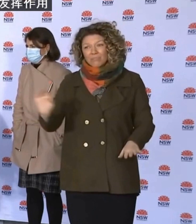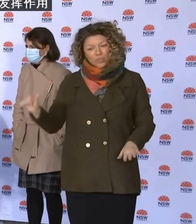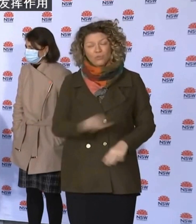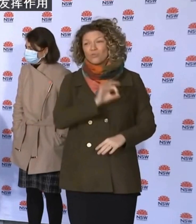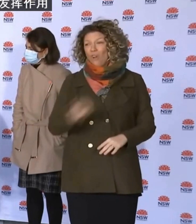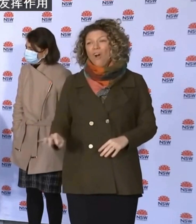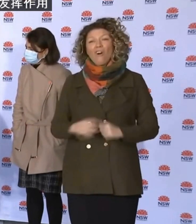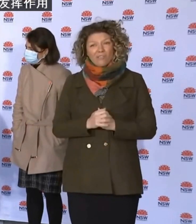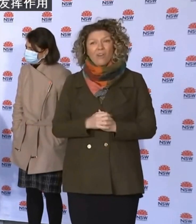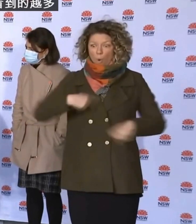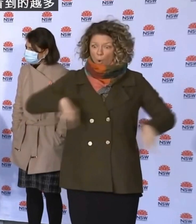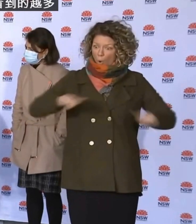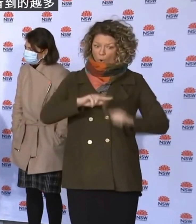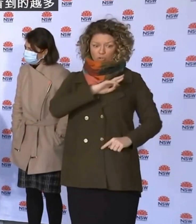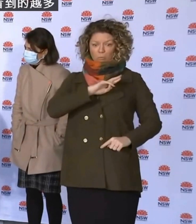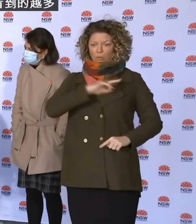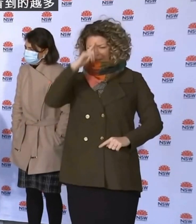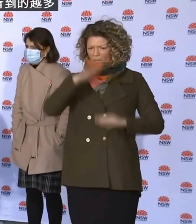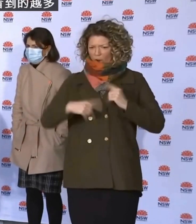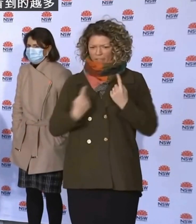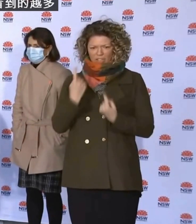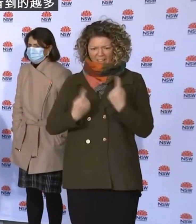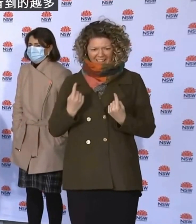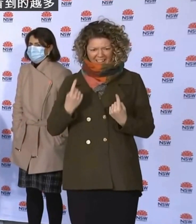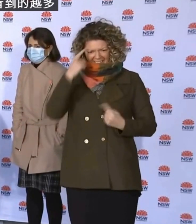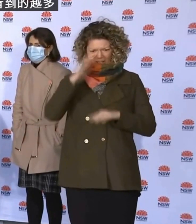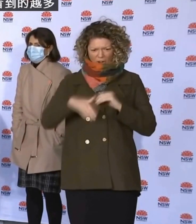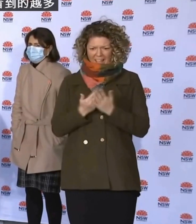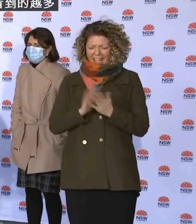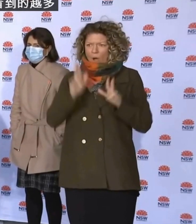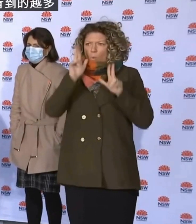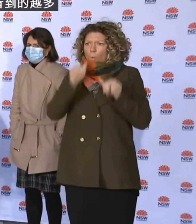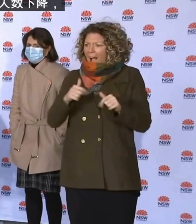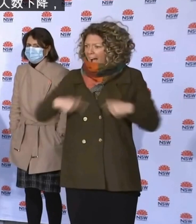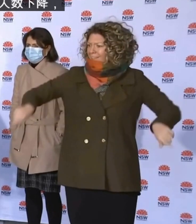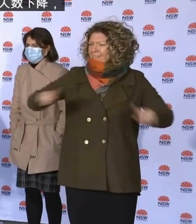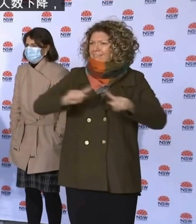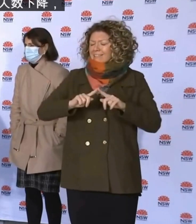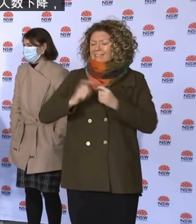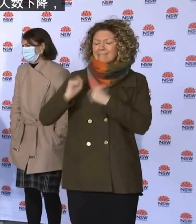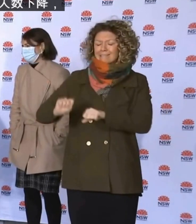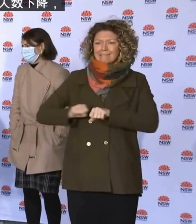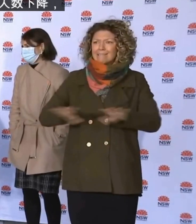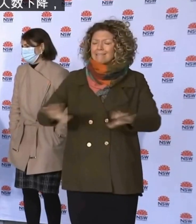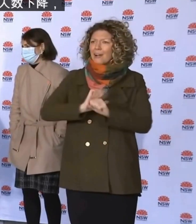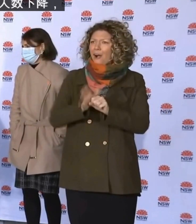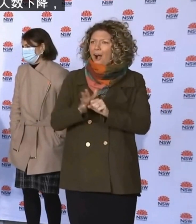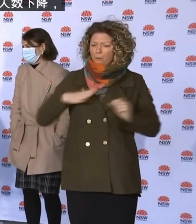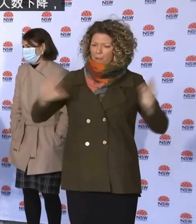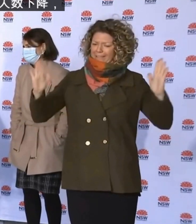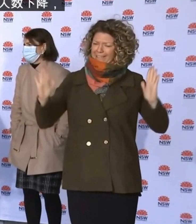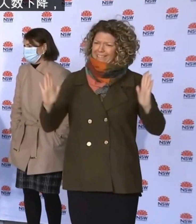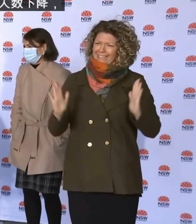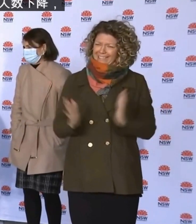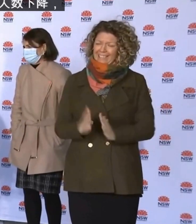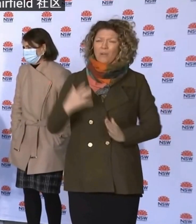all have a part to play, and the more we can work together, the more we can see those numbers infectious in the